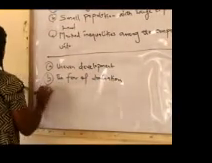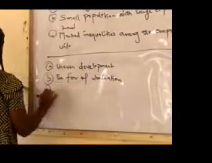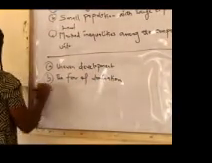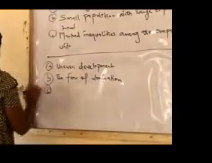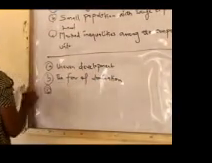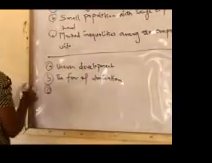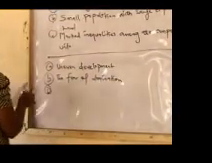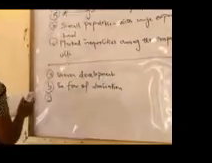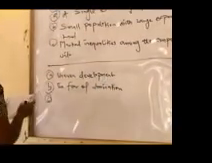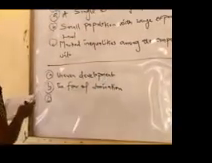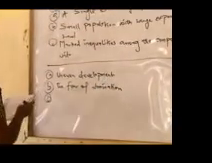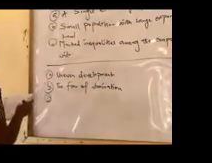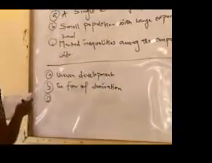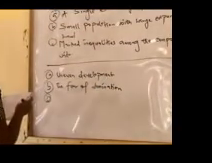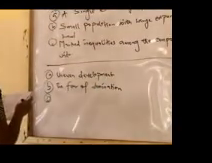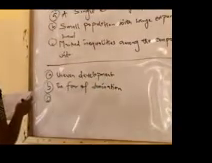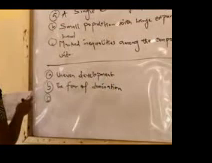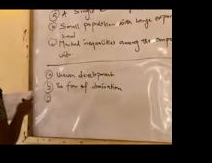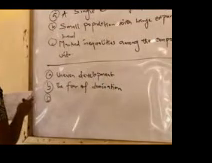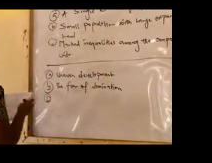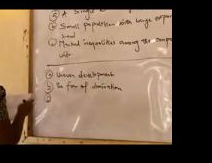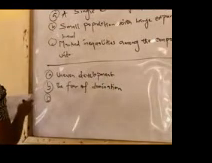And C,